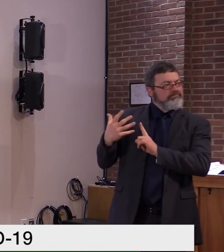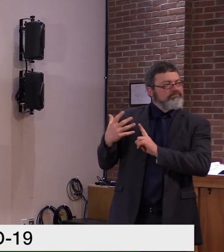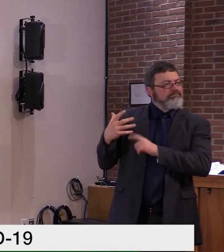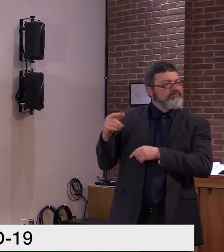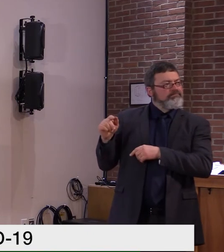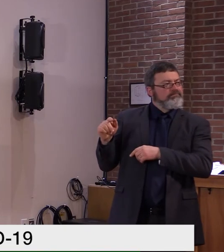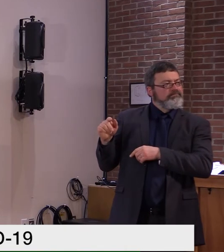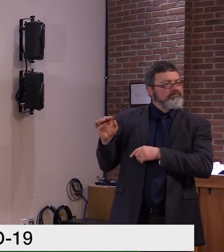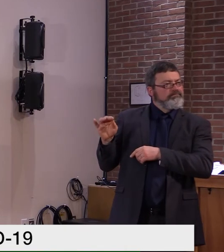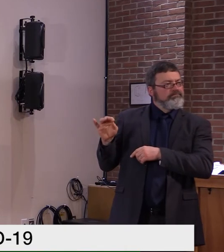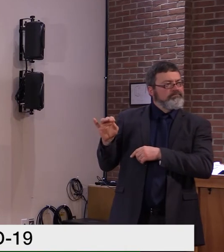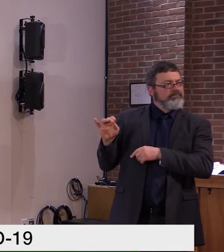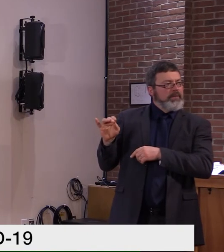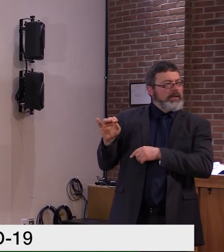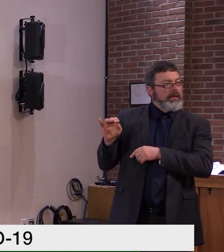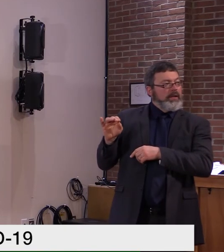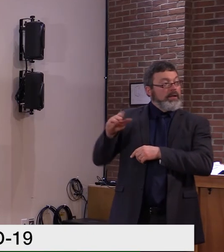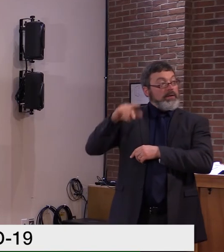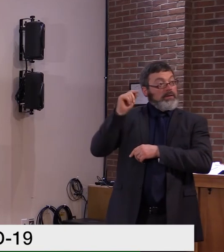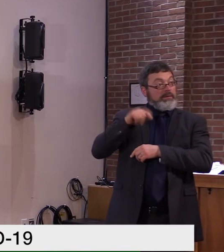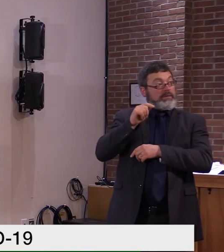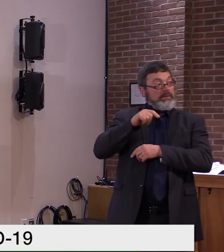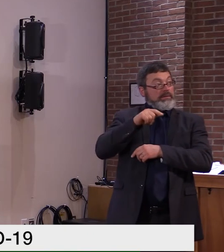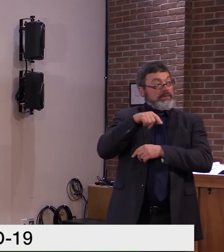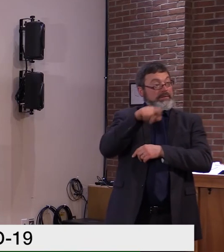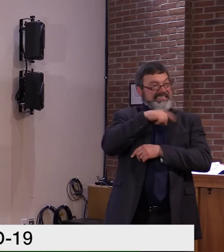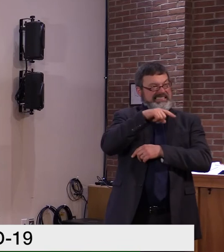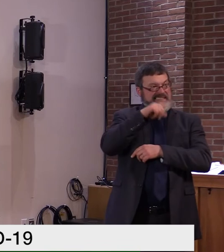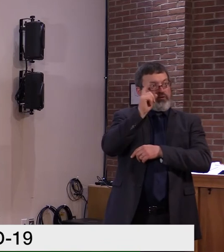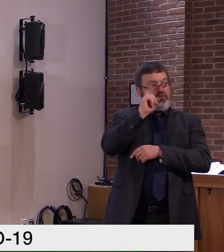traveled, they already waited 7 days to get a test on Friday.